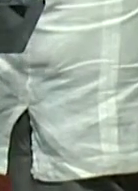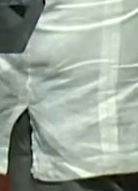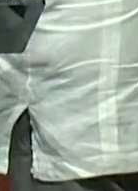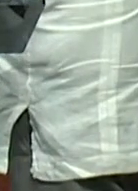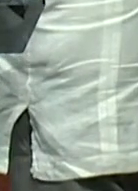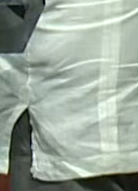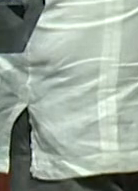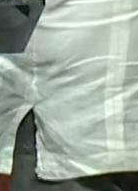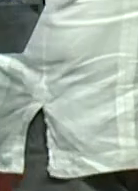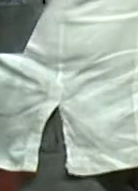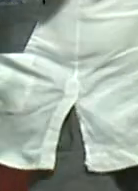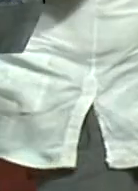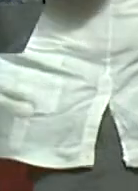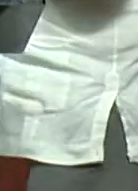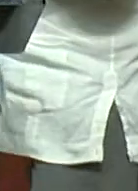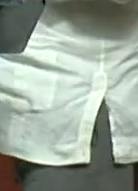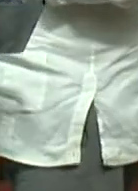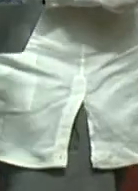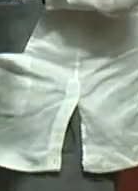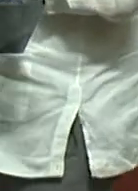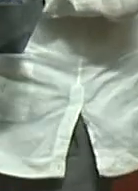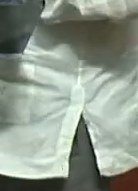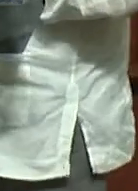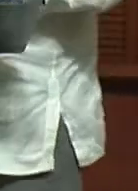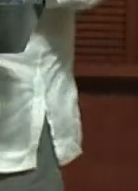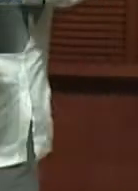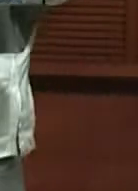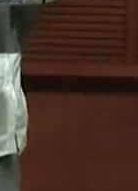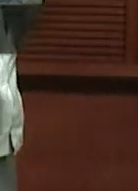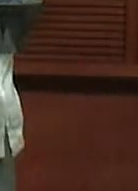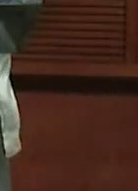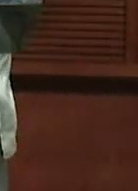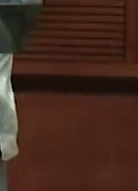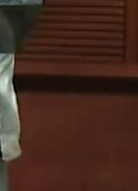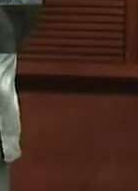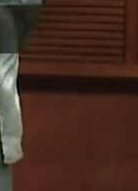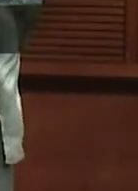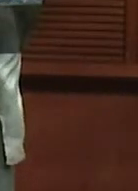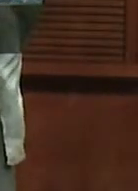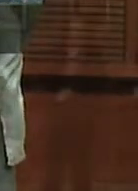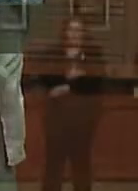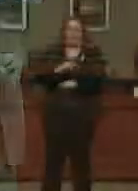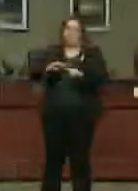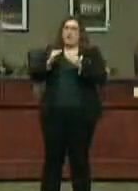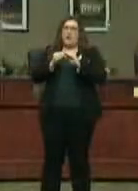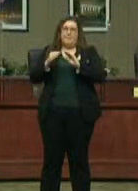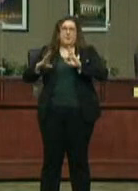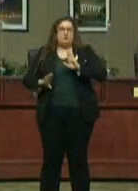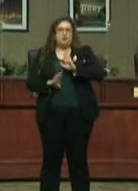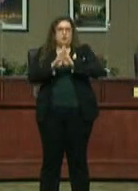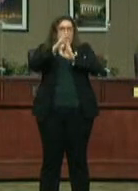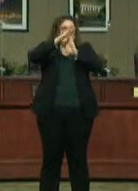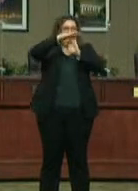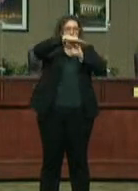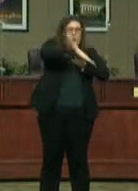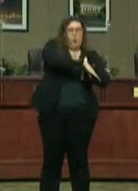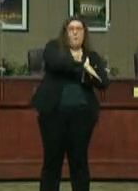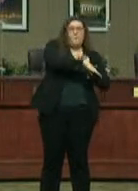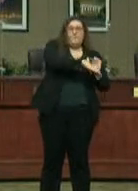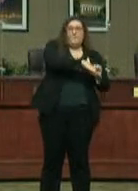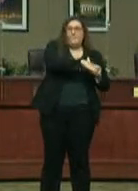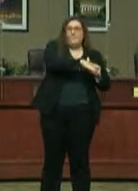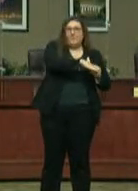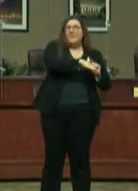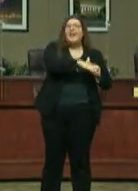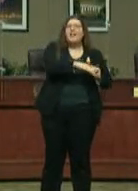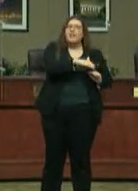And it cannot be clearly that there has been a significant improvement for all the population who are higher risk and